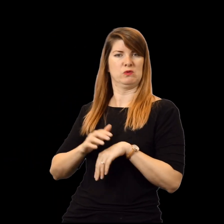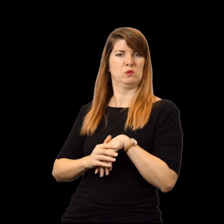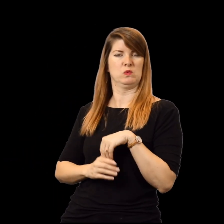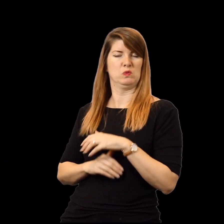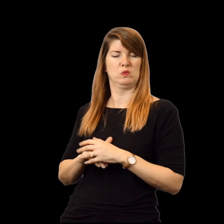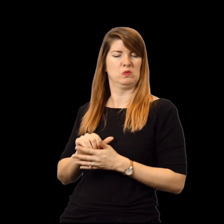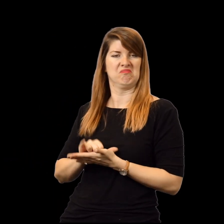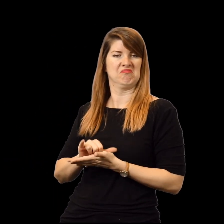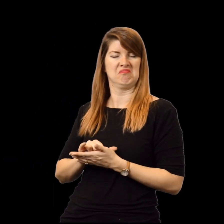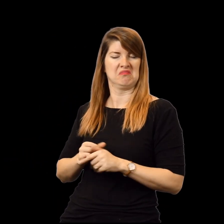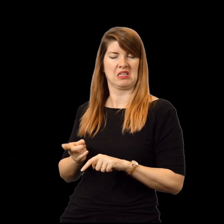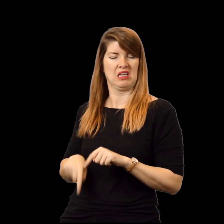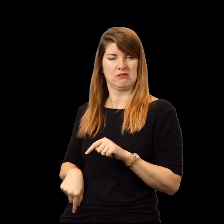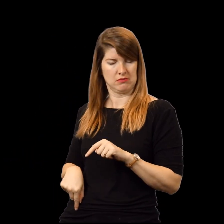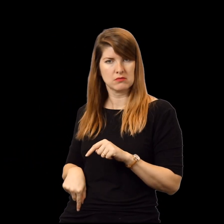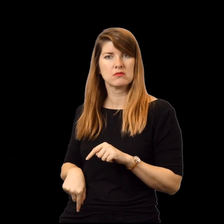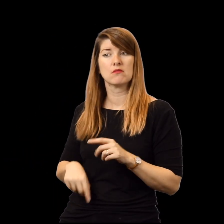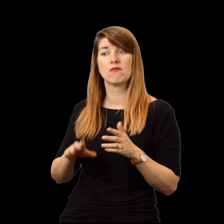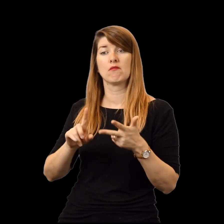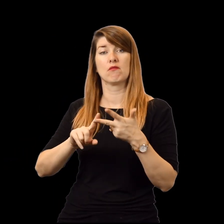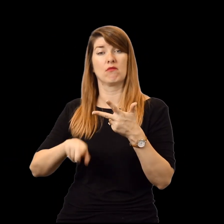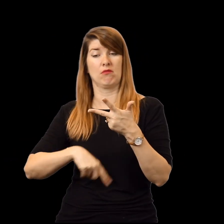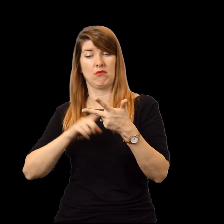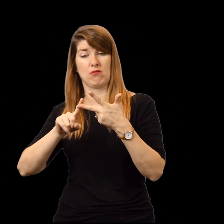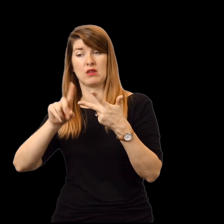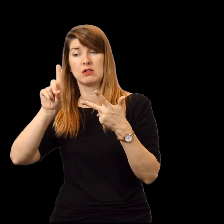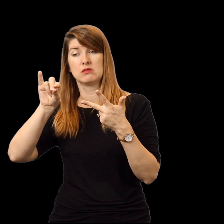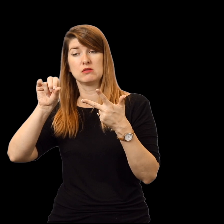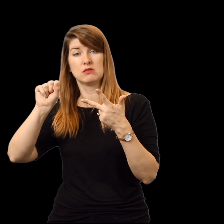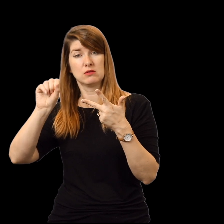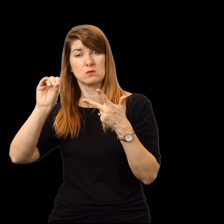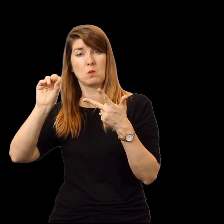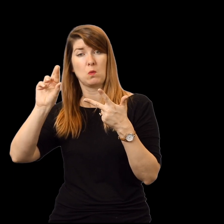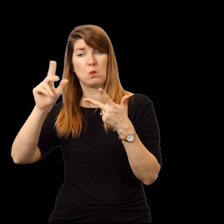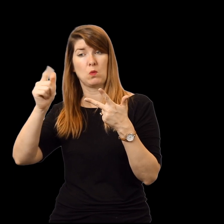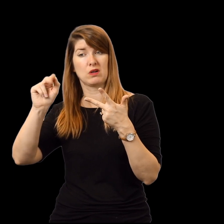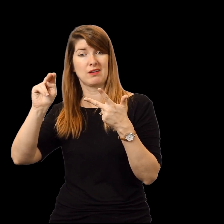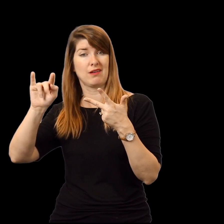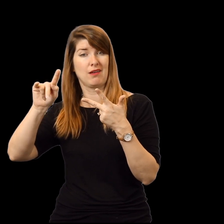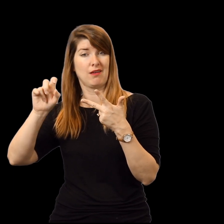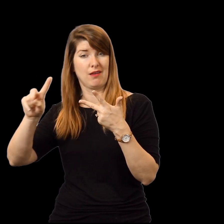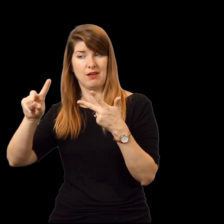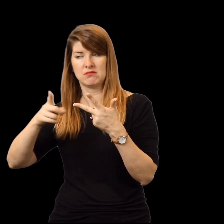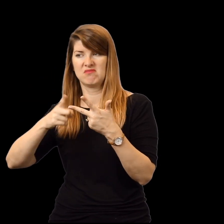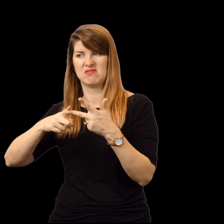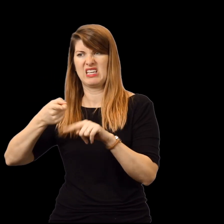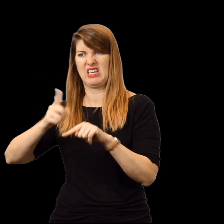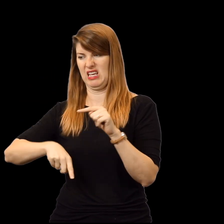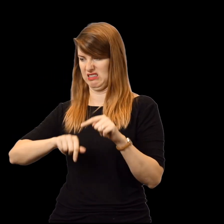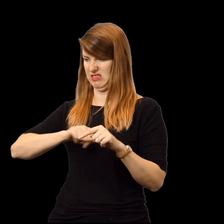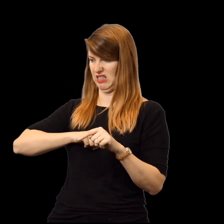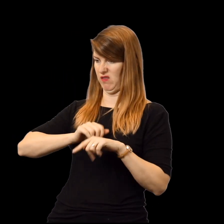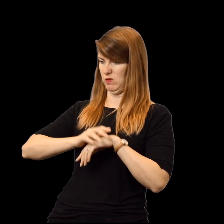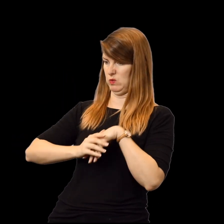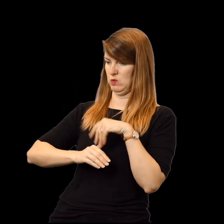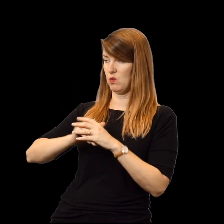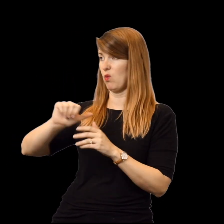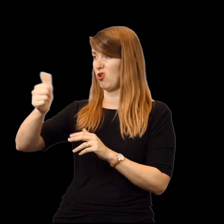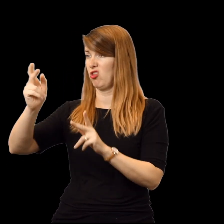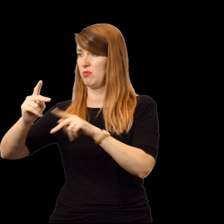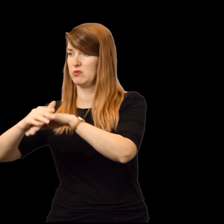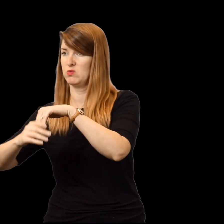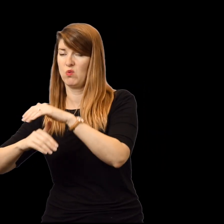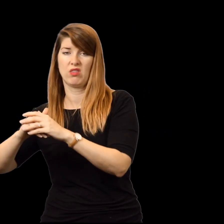soothe themselves. And a child who has a disorganized attachment pattern can't be soothed by themselves or anybody